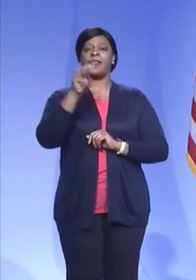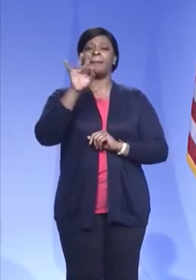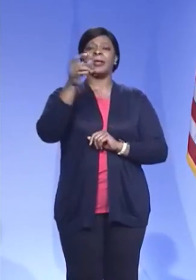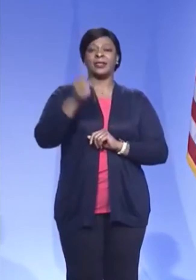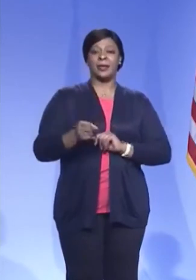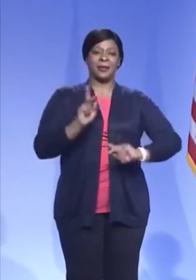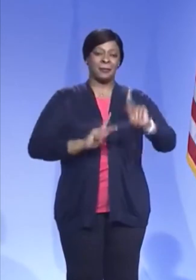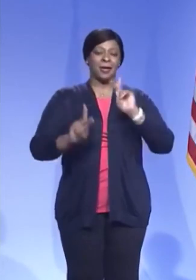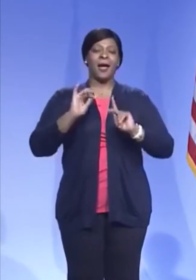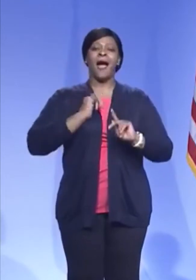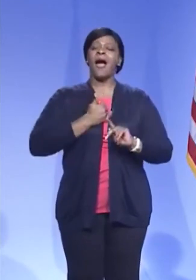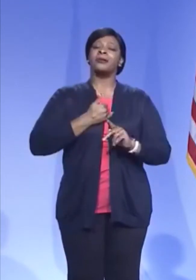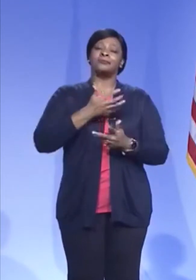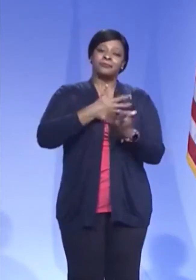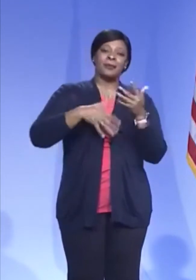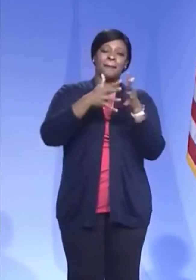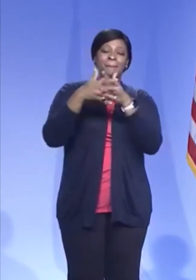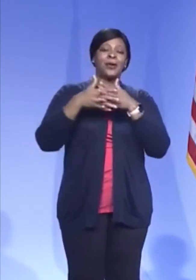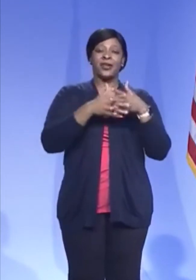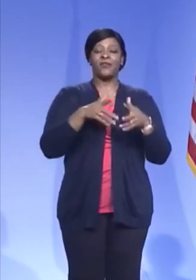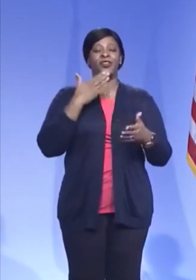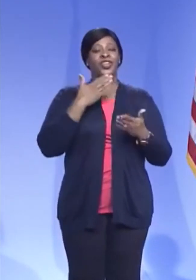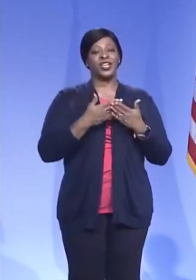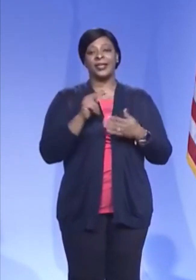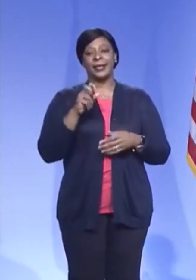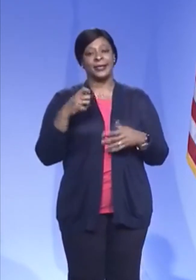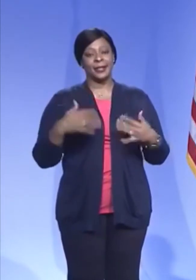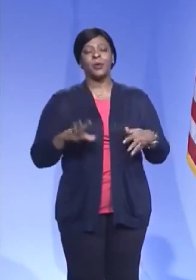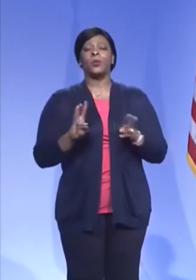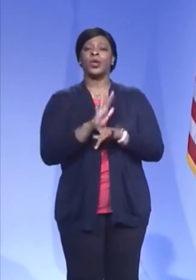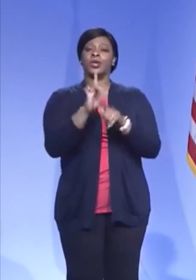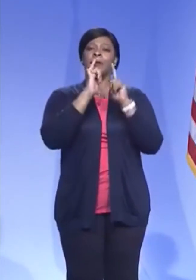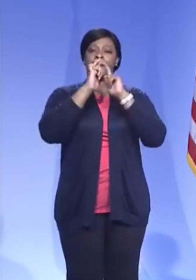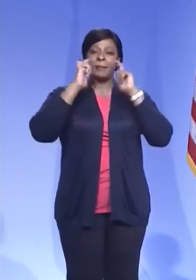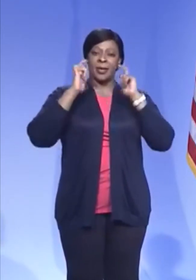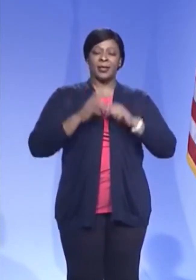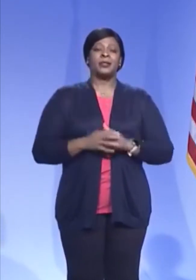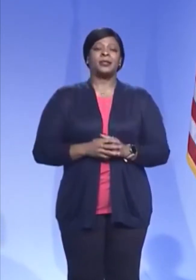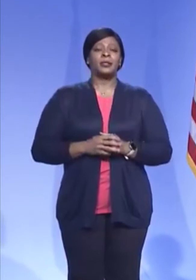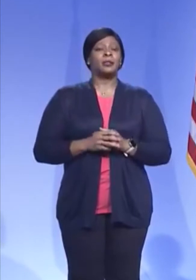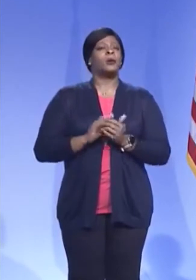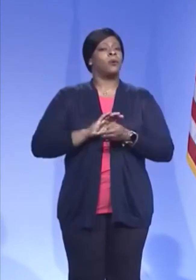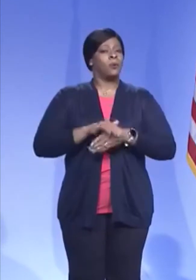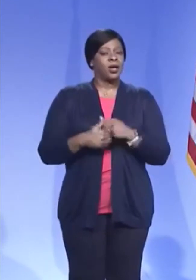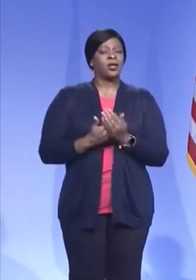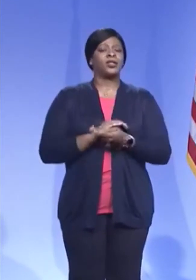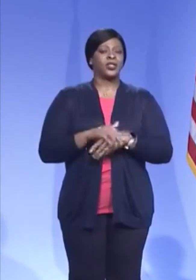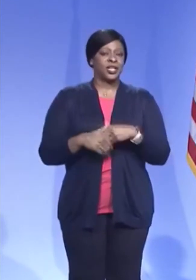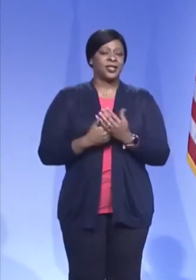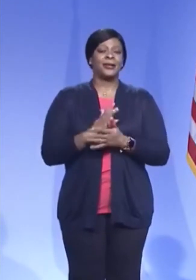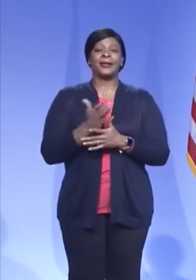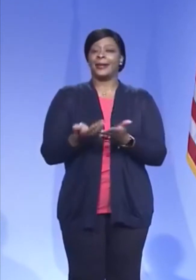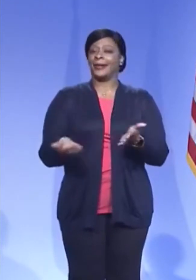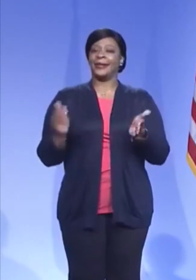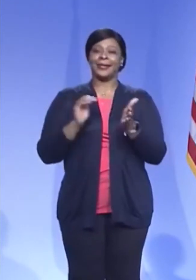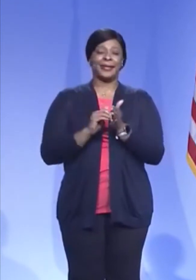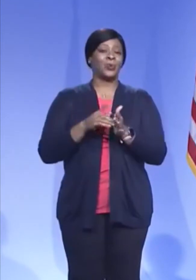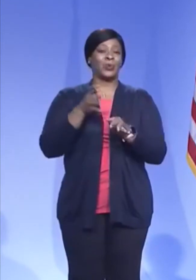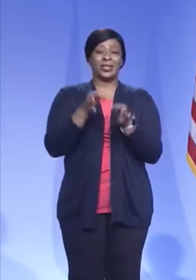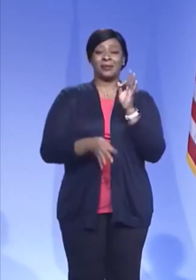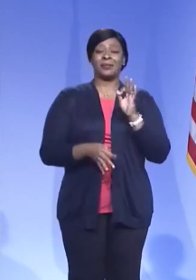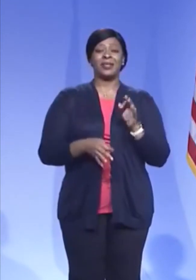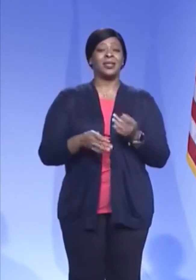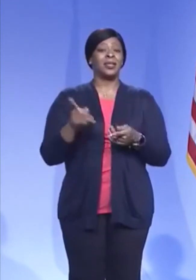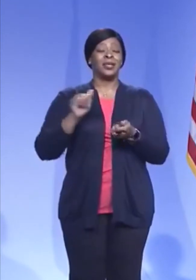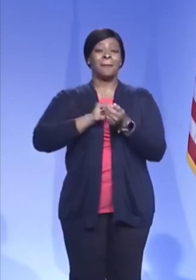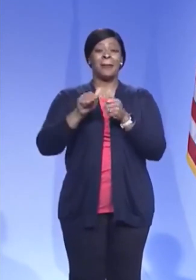our fellow Americans, for goodness sakes. So wear our mask. Wash hands. Again, quite simple. Whenever you pass